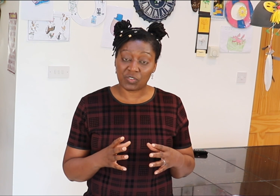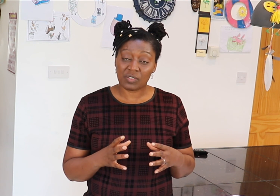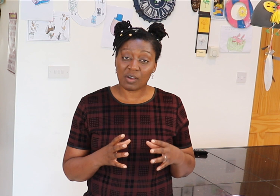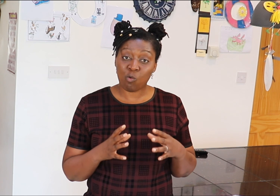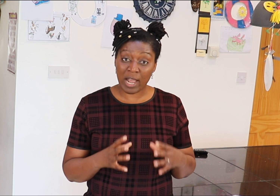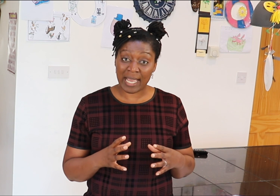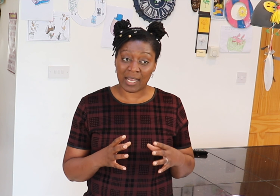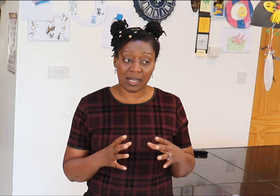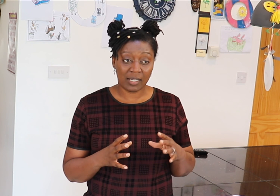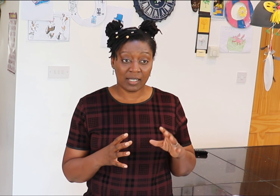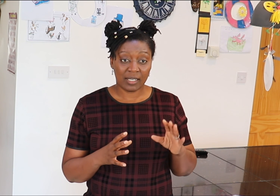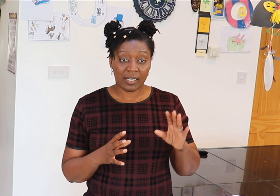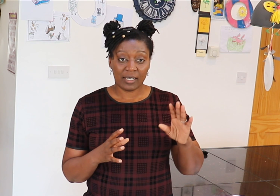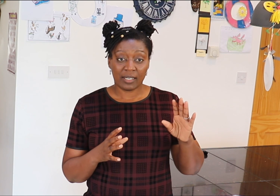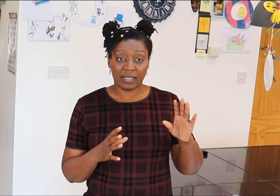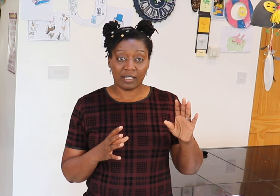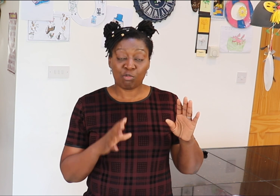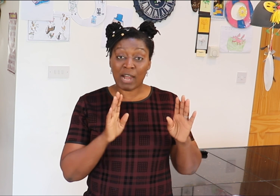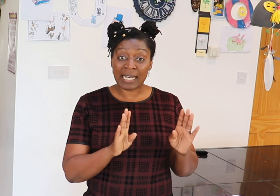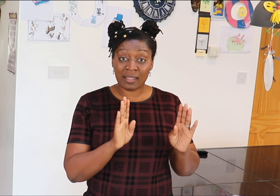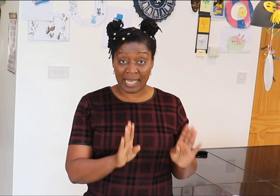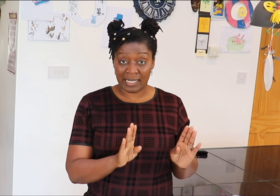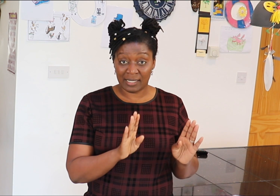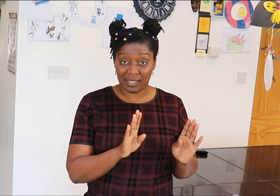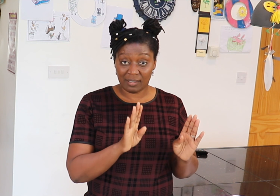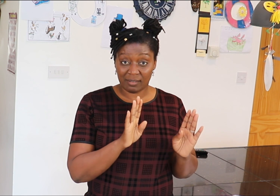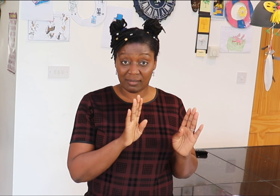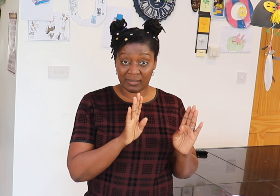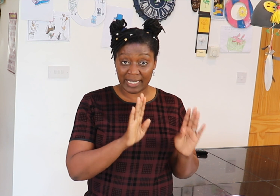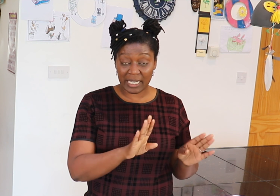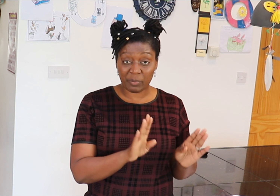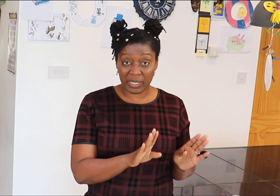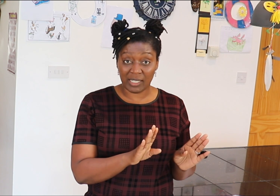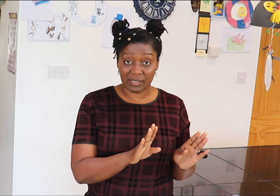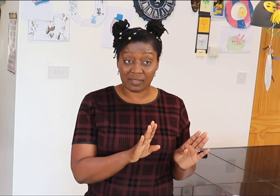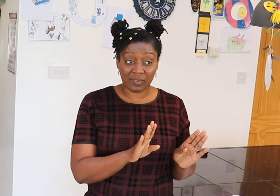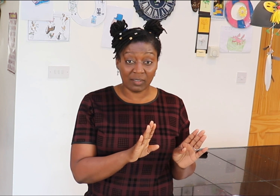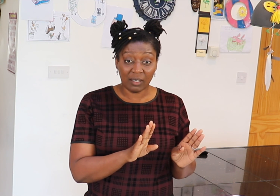situations where rather than the inner beings